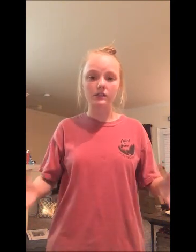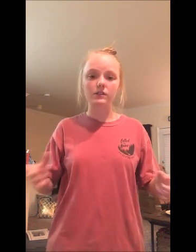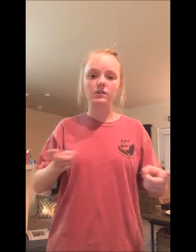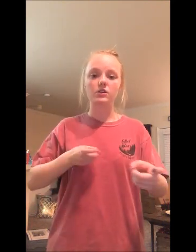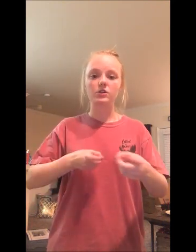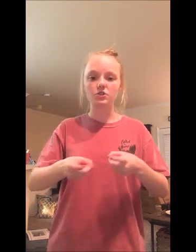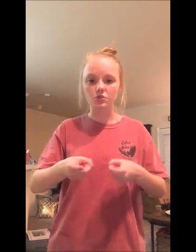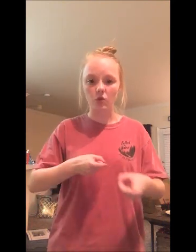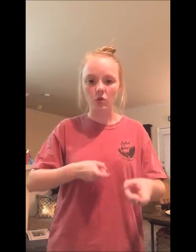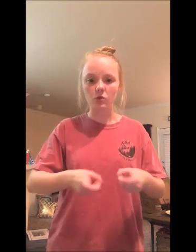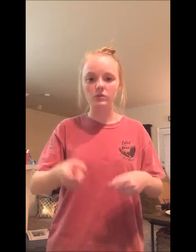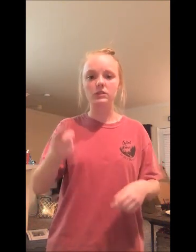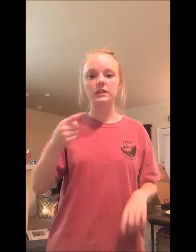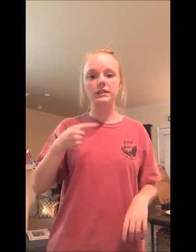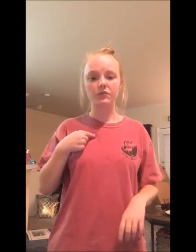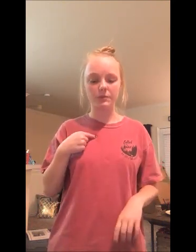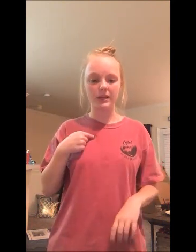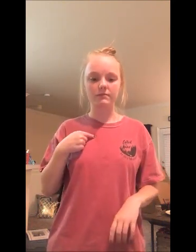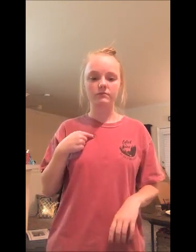lost control of me.